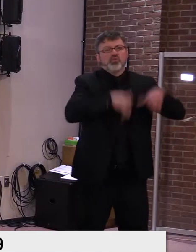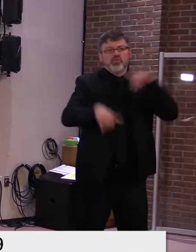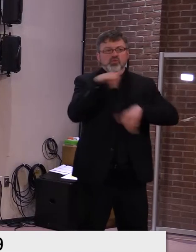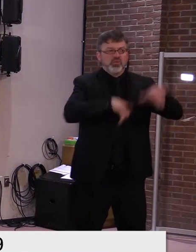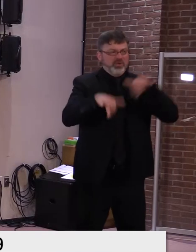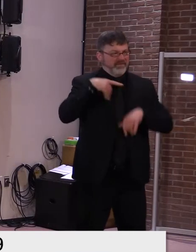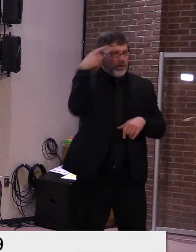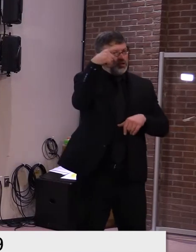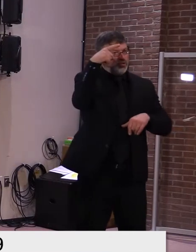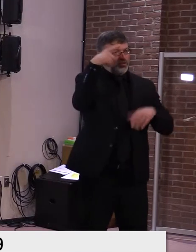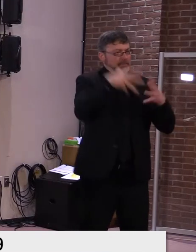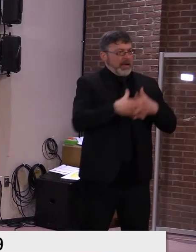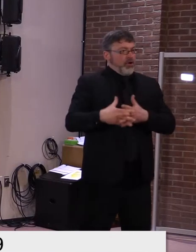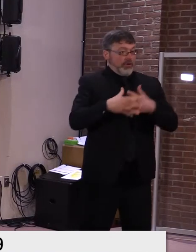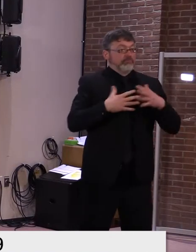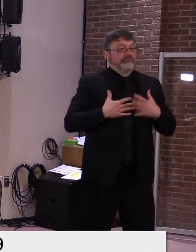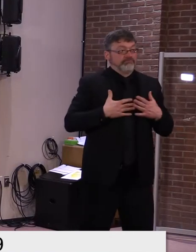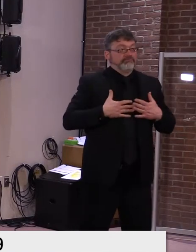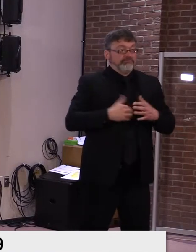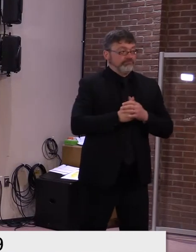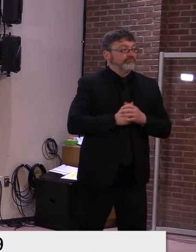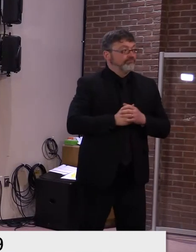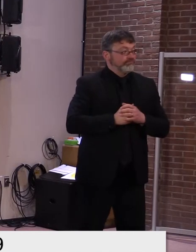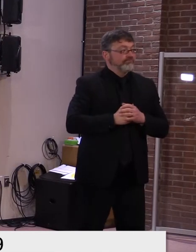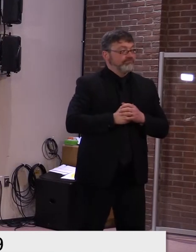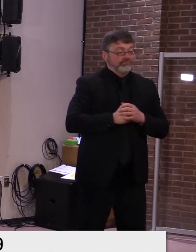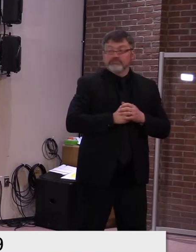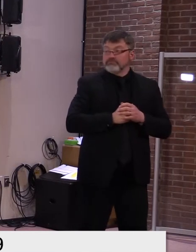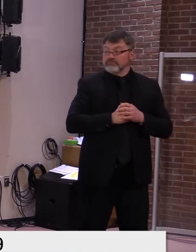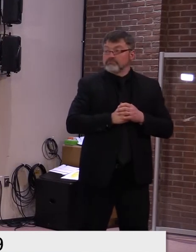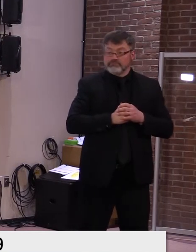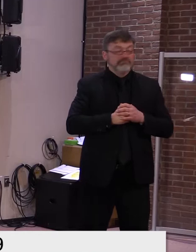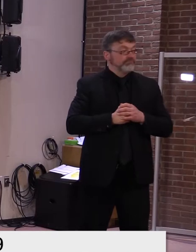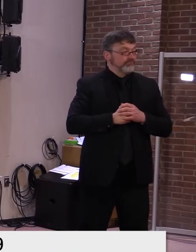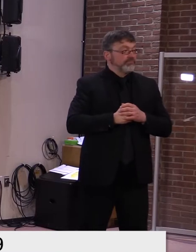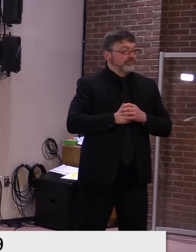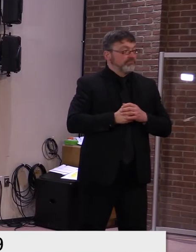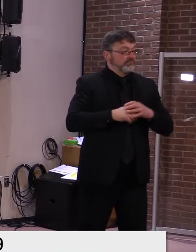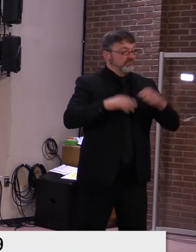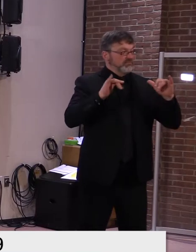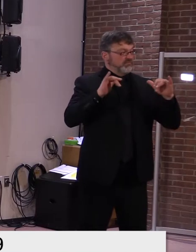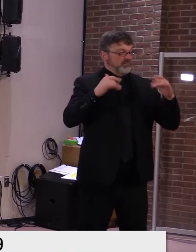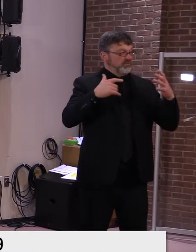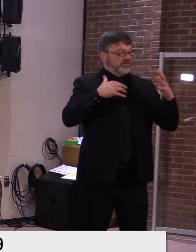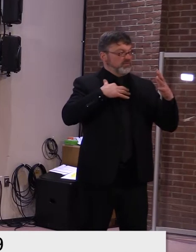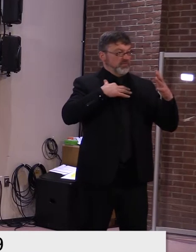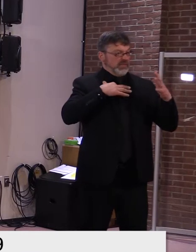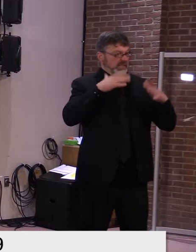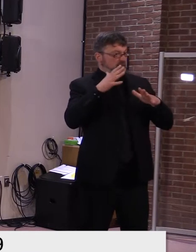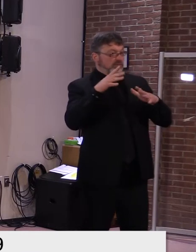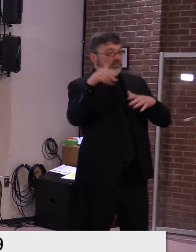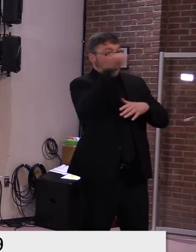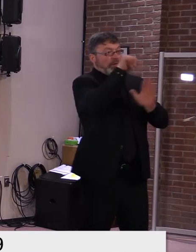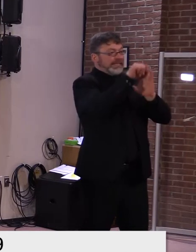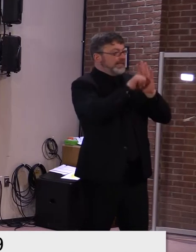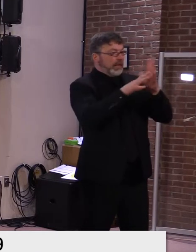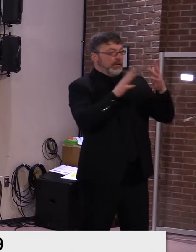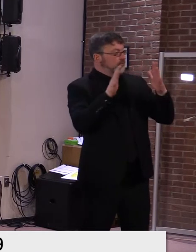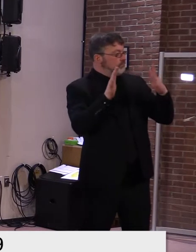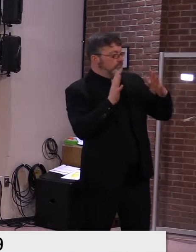And quite a bit in terms of ahead of the rest of the nation in that